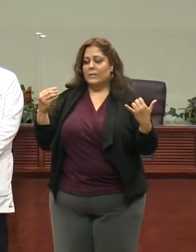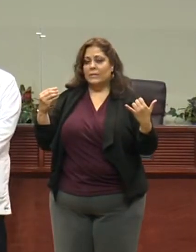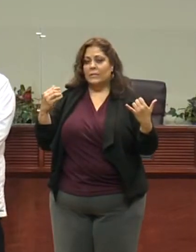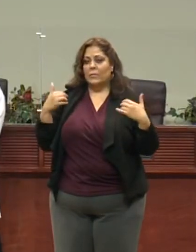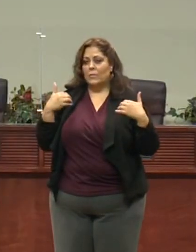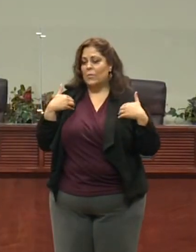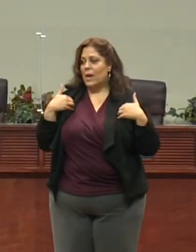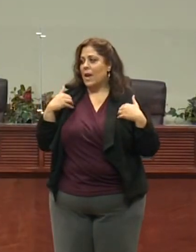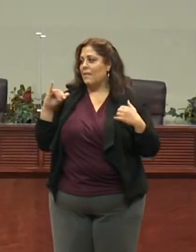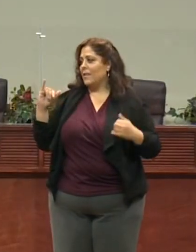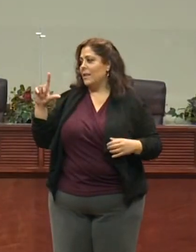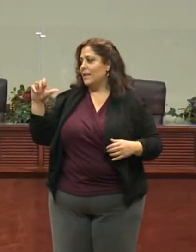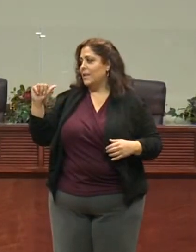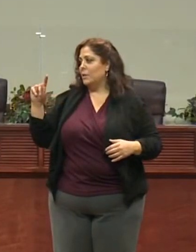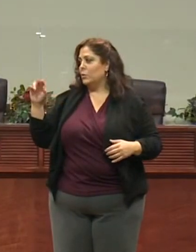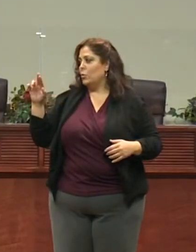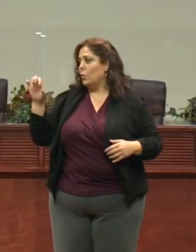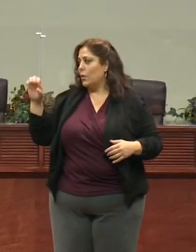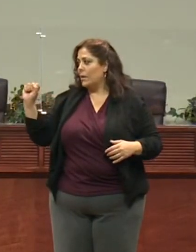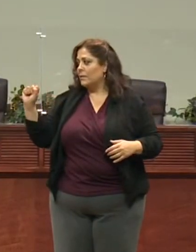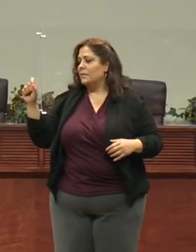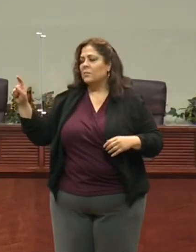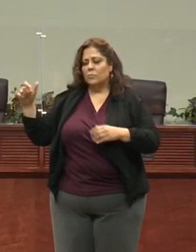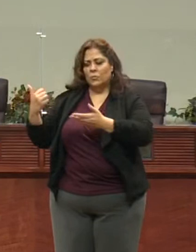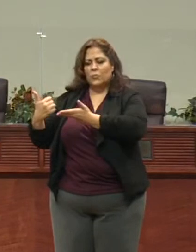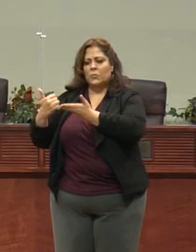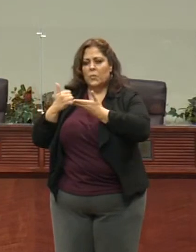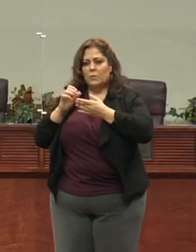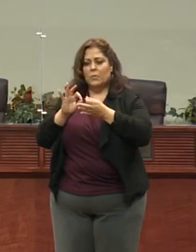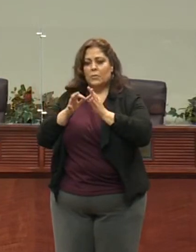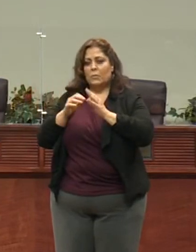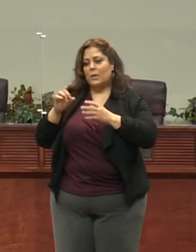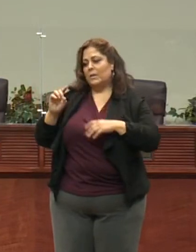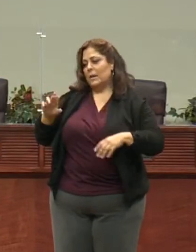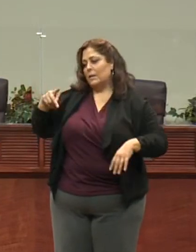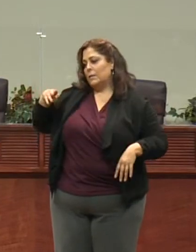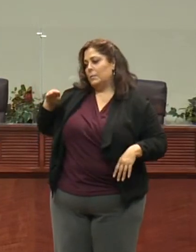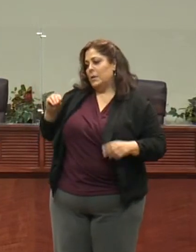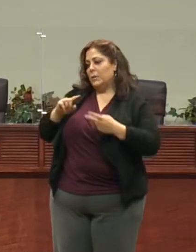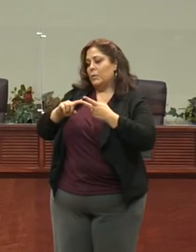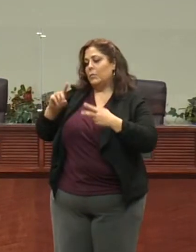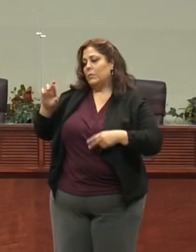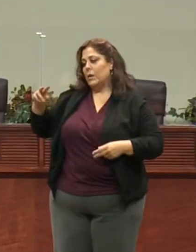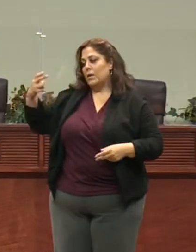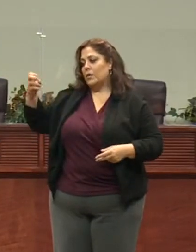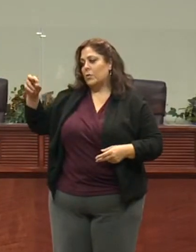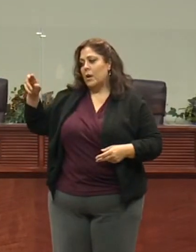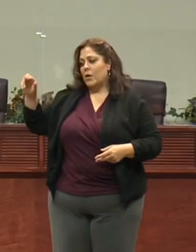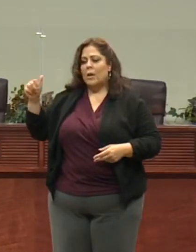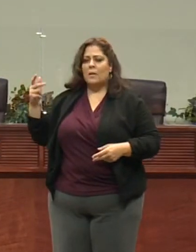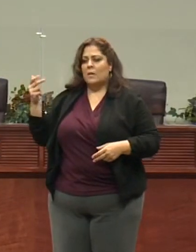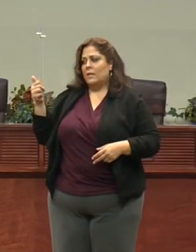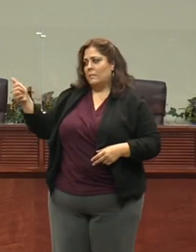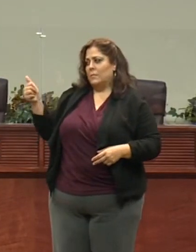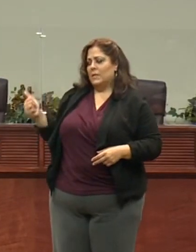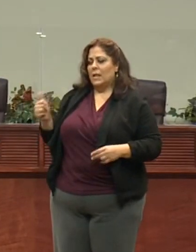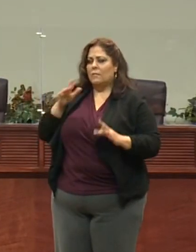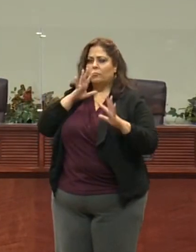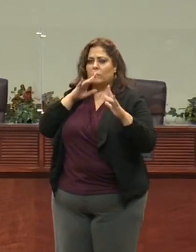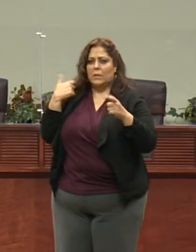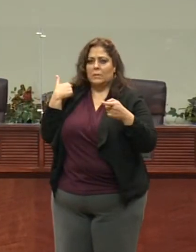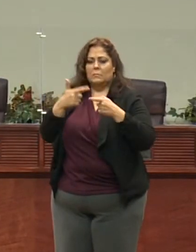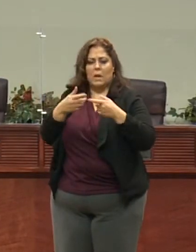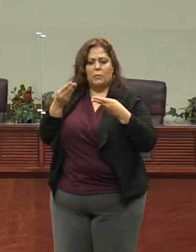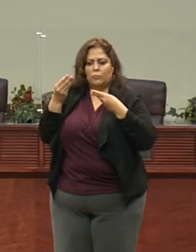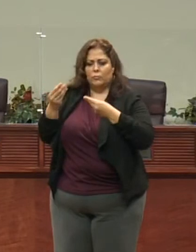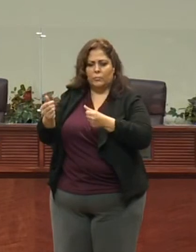have Ilia Torres, who can assist with that. Dr. Pino and Dr. Herrera are both fluent in Spanish.